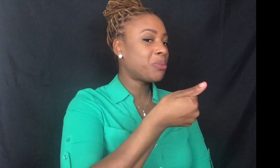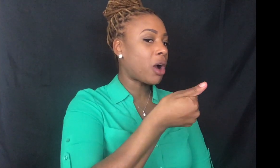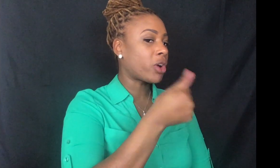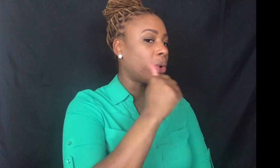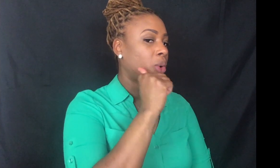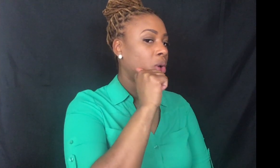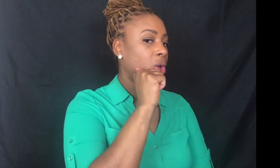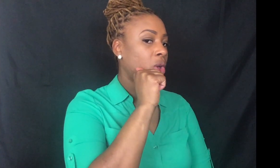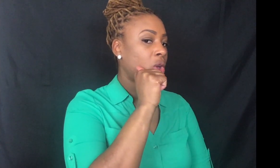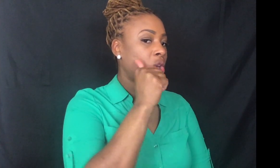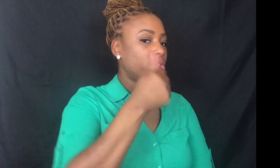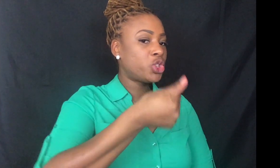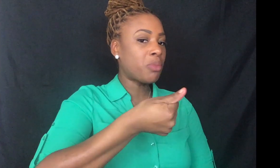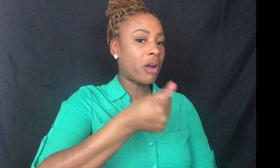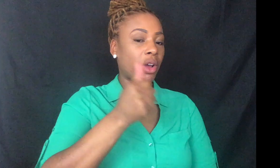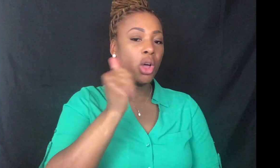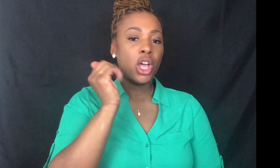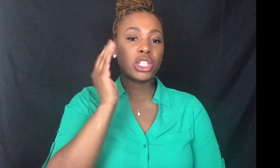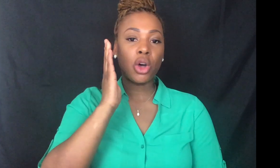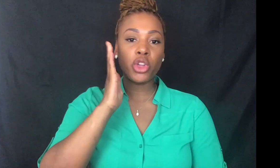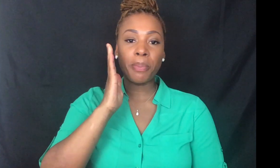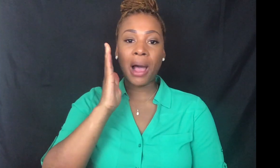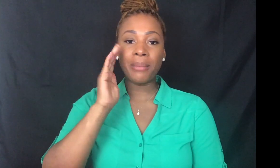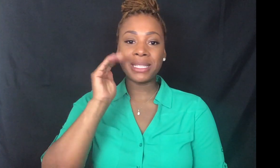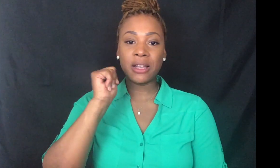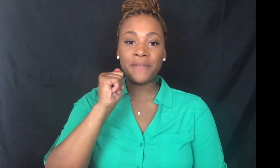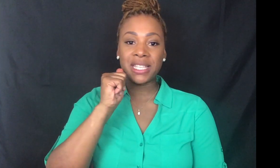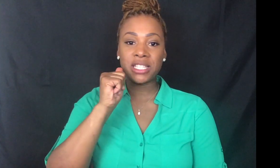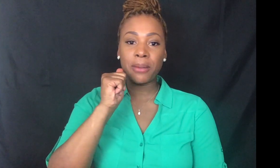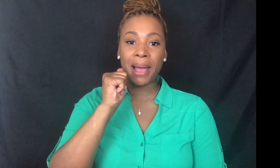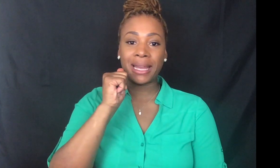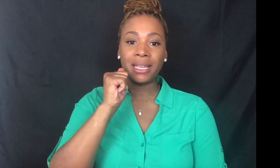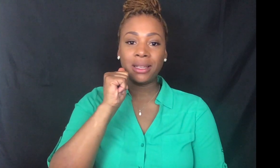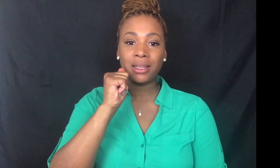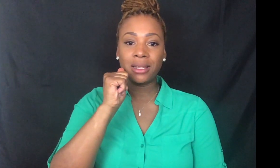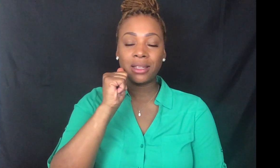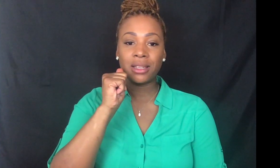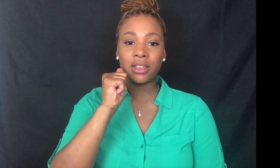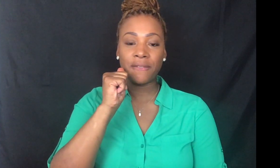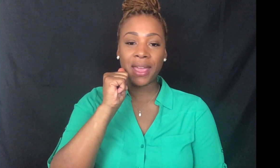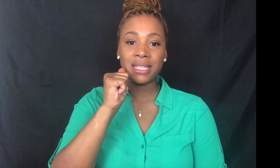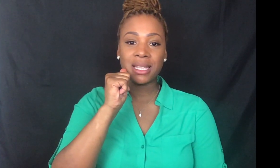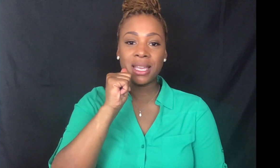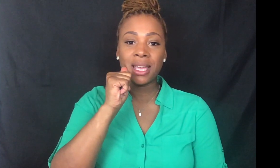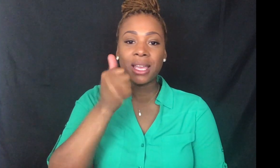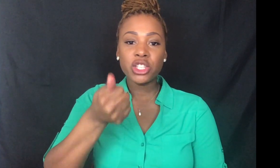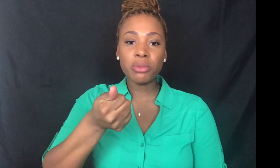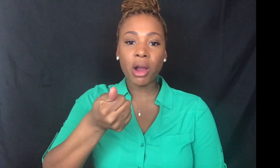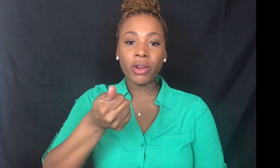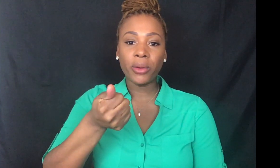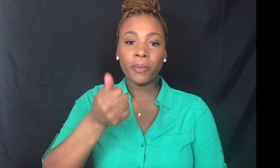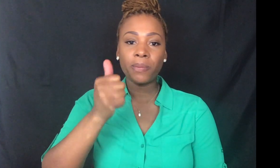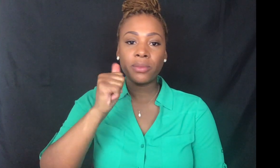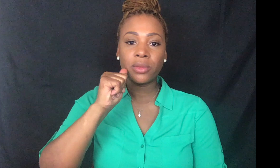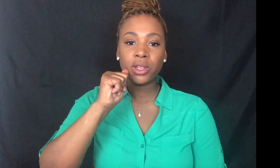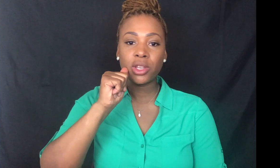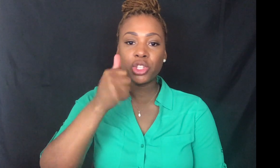Tomorrow. Tomorrow. So your palm is still facing your body, your face. Tomorrow.